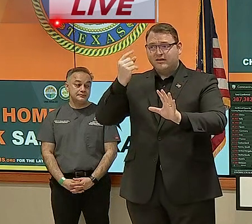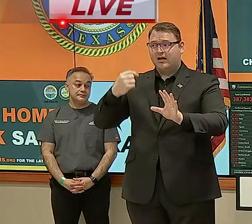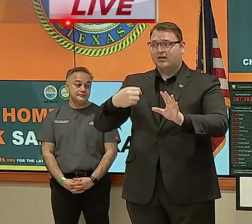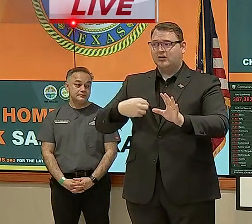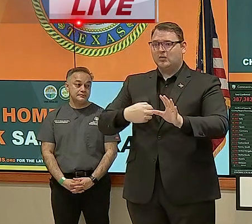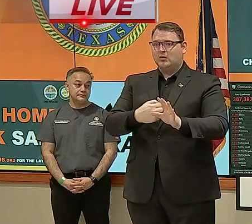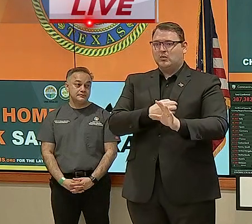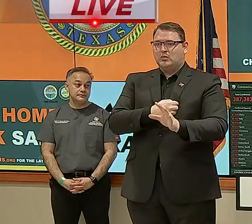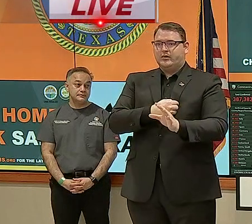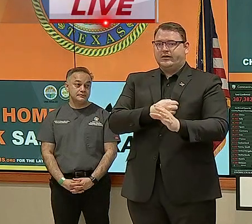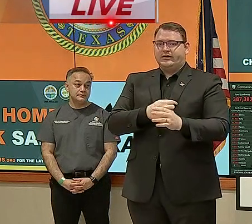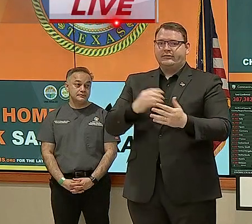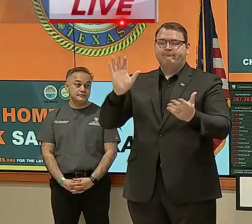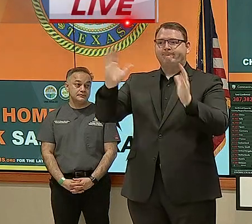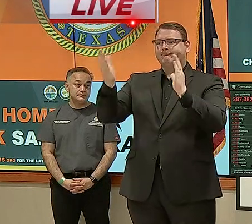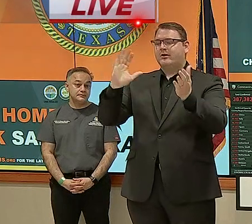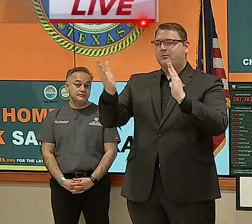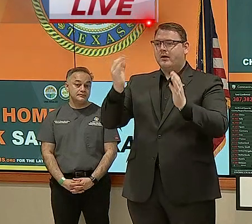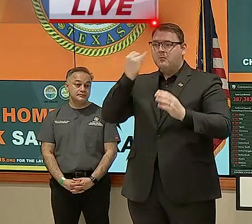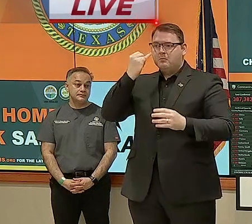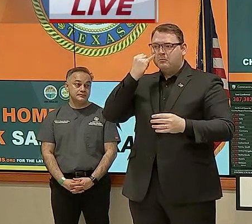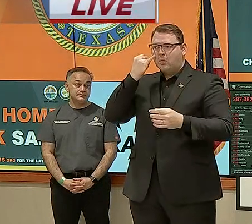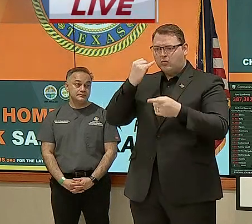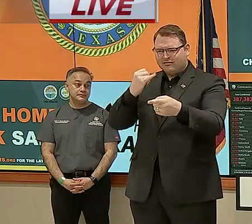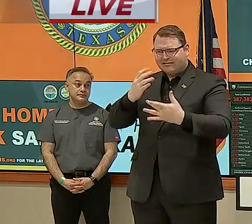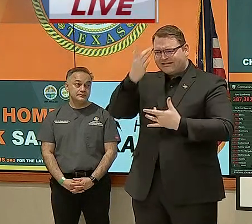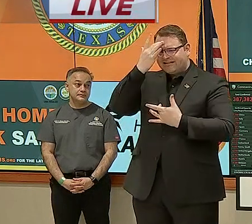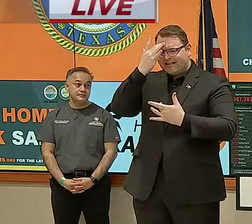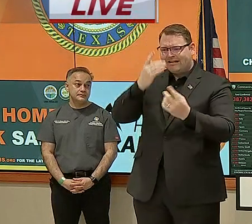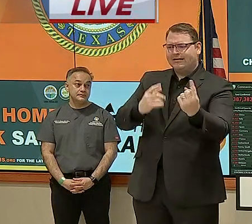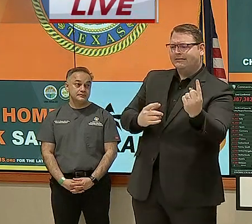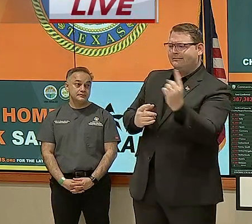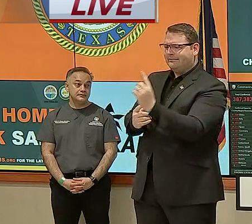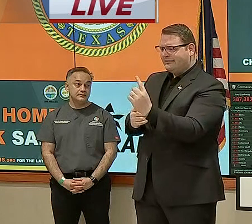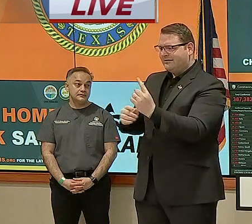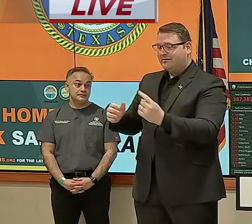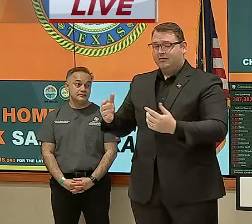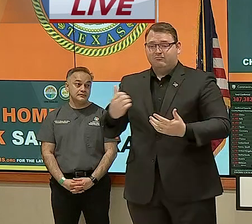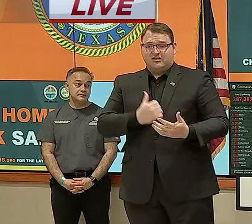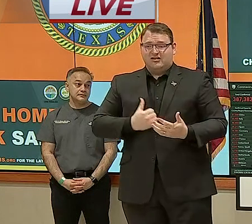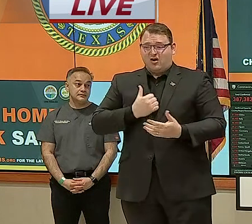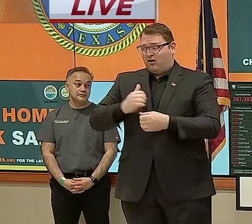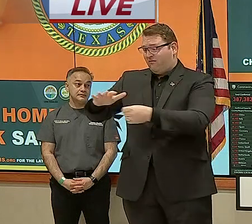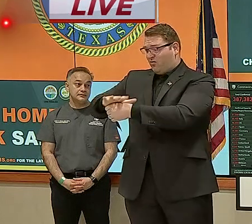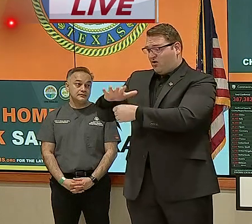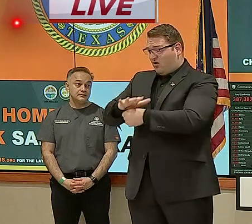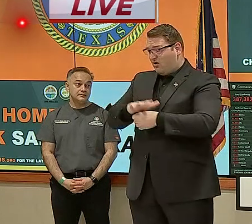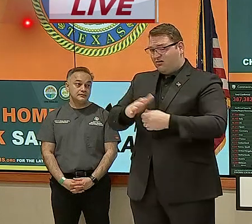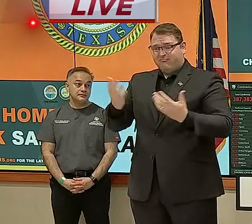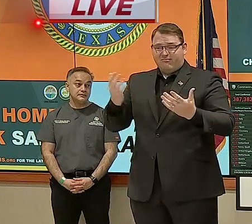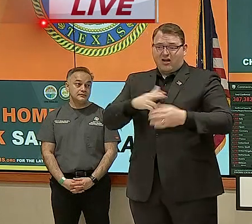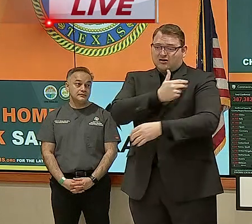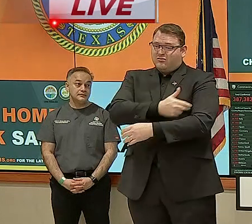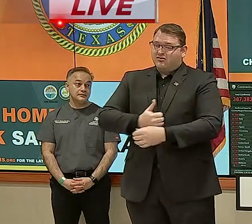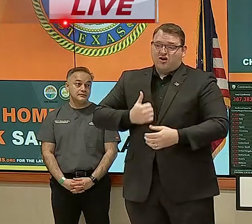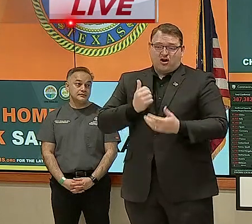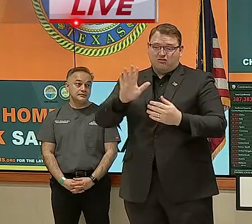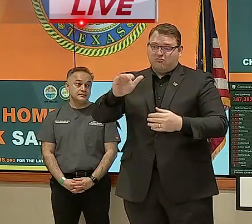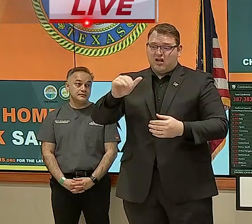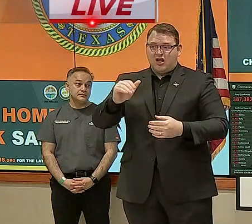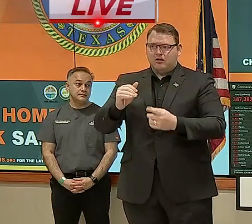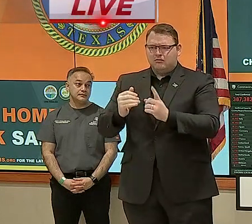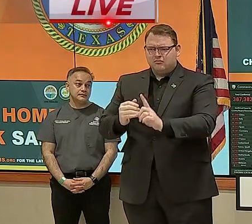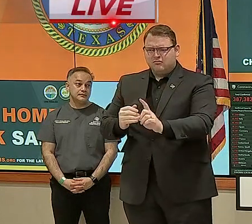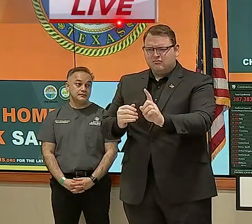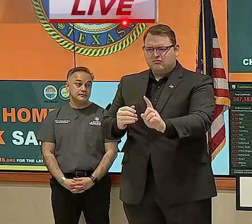people away from a respirator, from an ICU bed, and choosing who lives and dies, that we